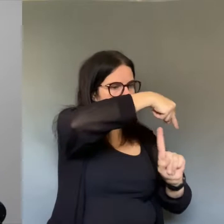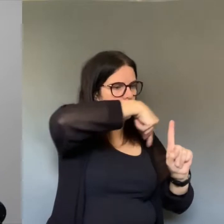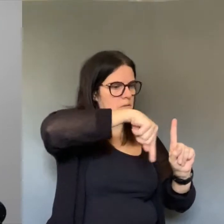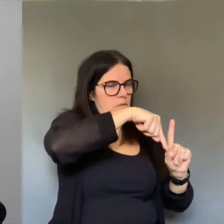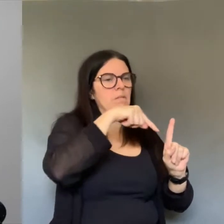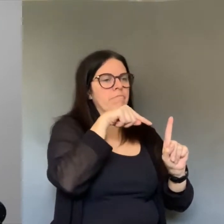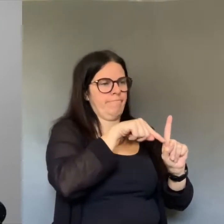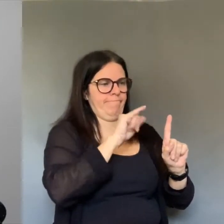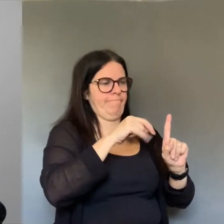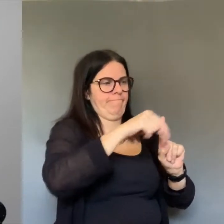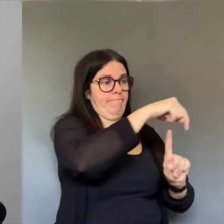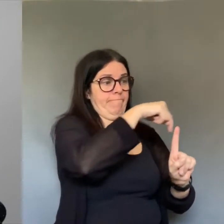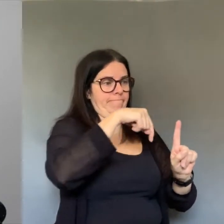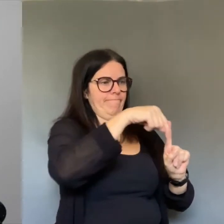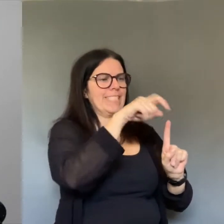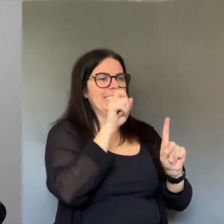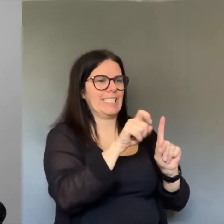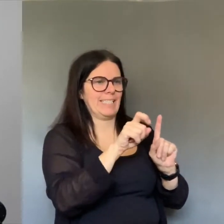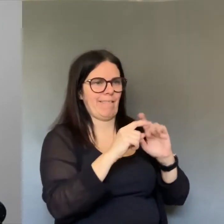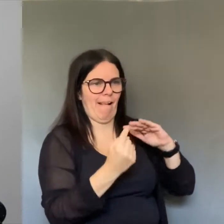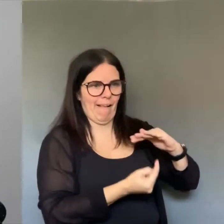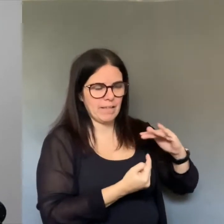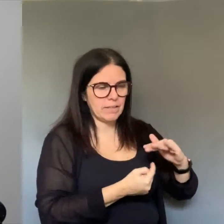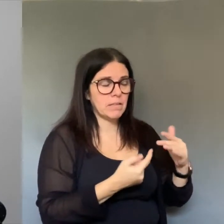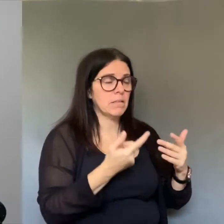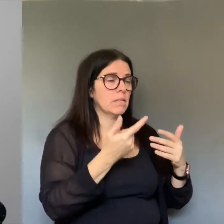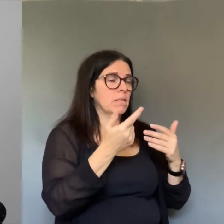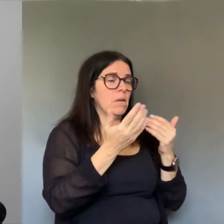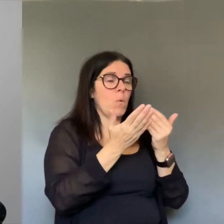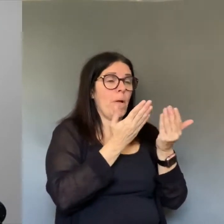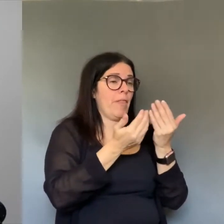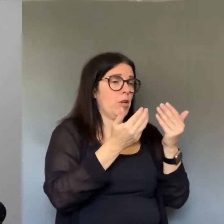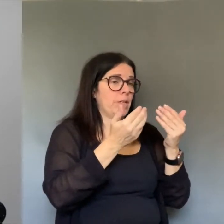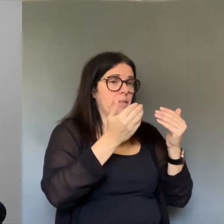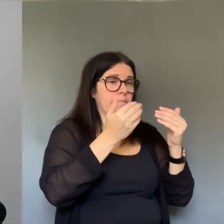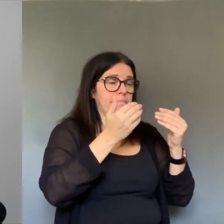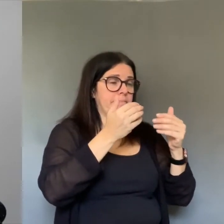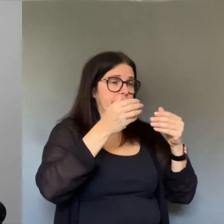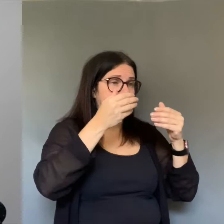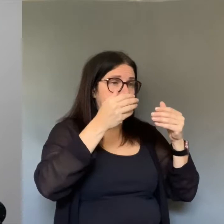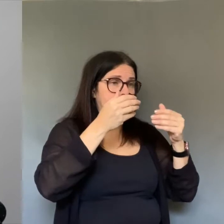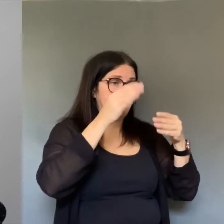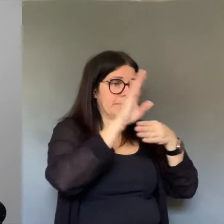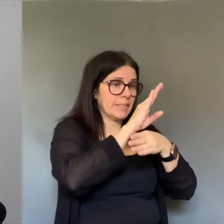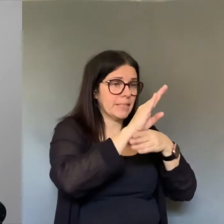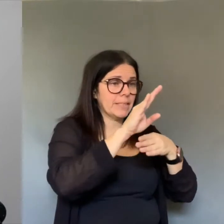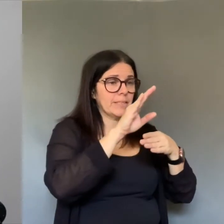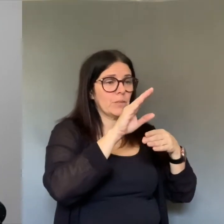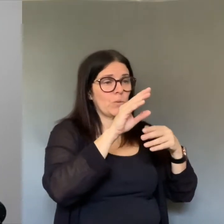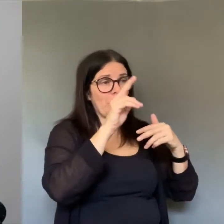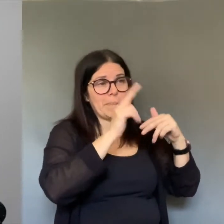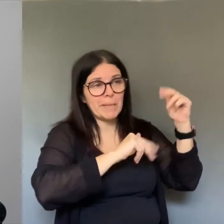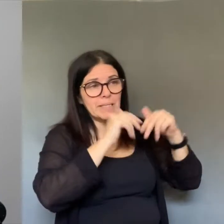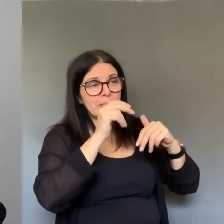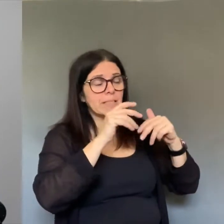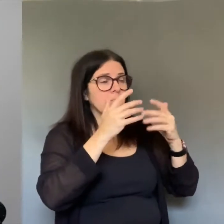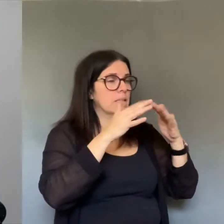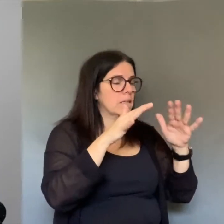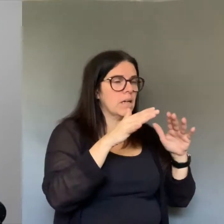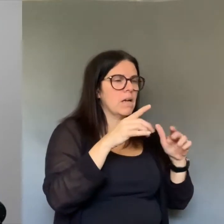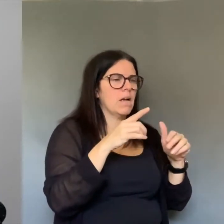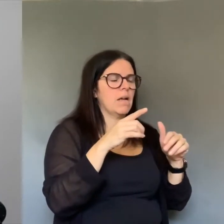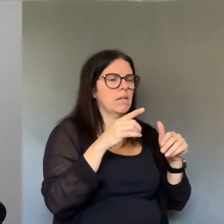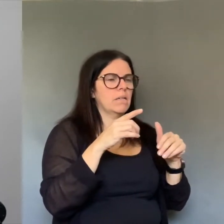investigate each cases, and we work with the cases to identify all the close contacts and everyone.